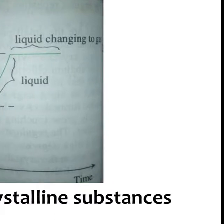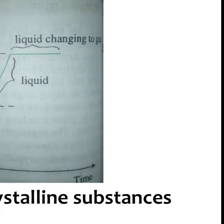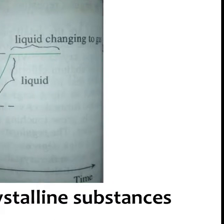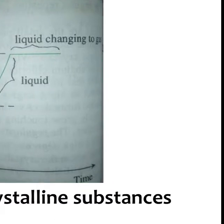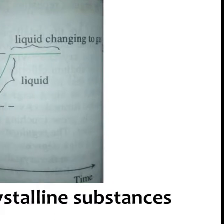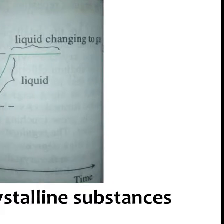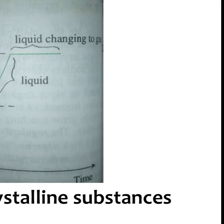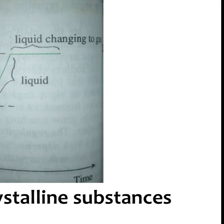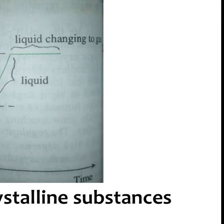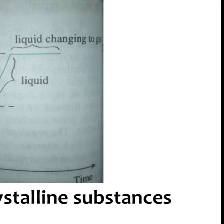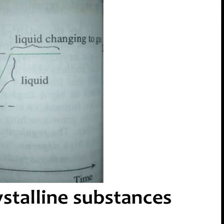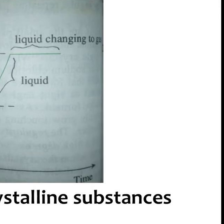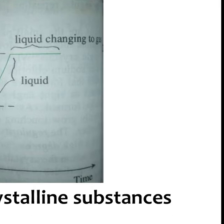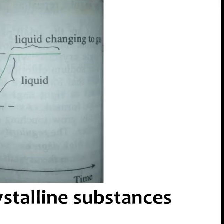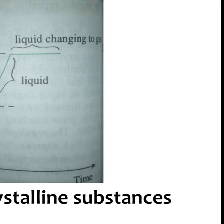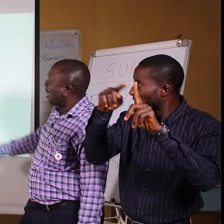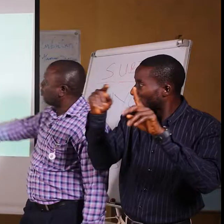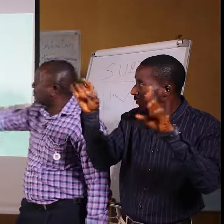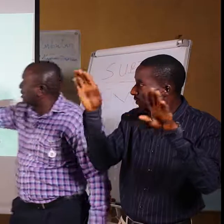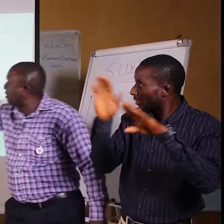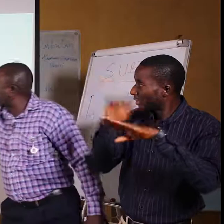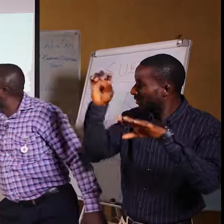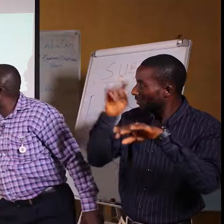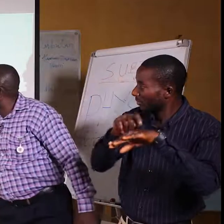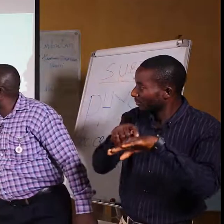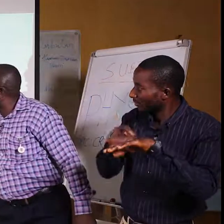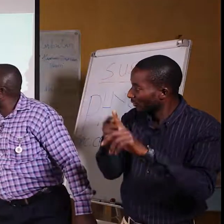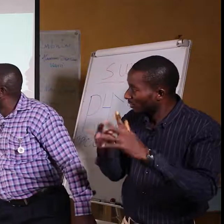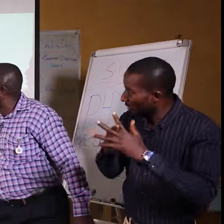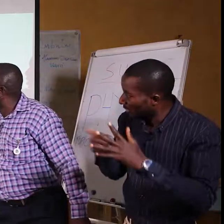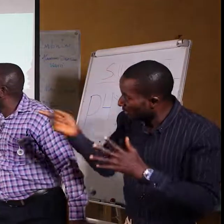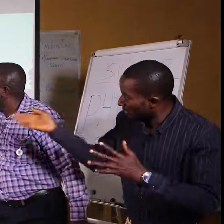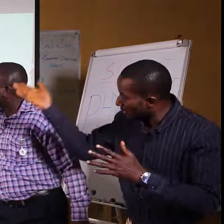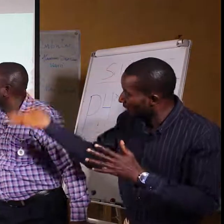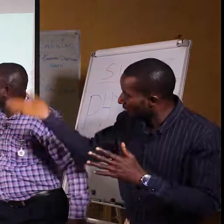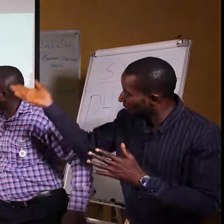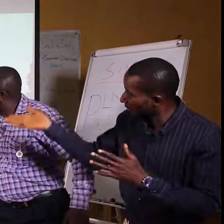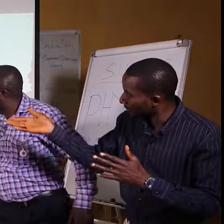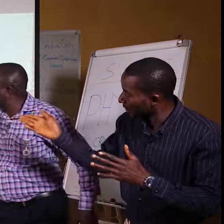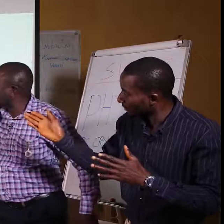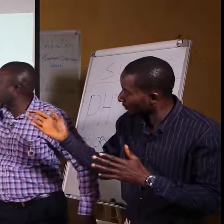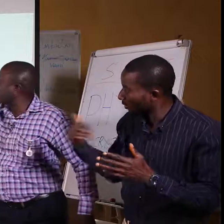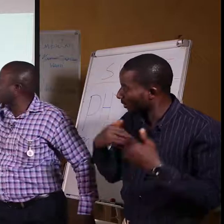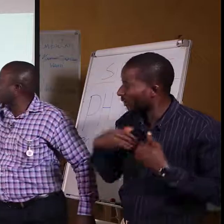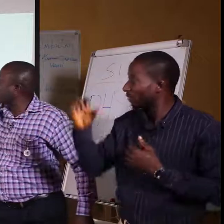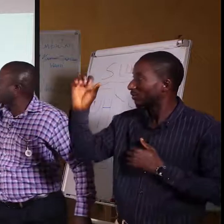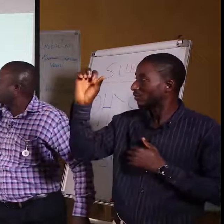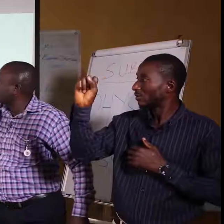temperature against time. Now from the beginning here to the melting point, we have